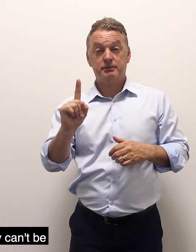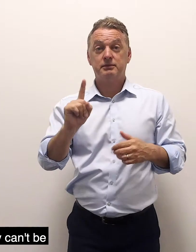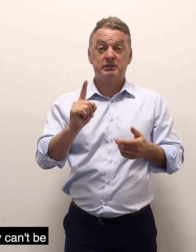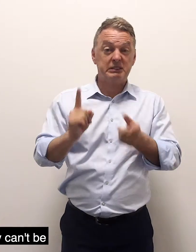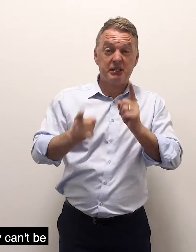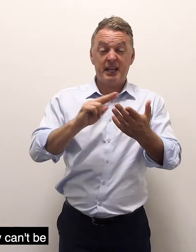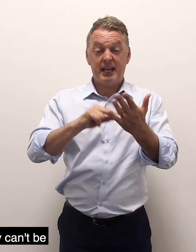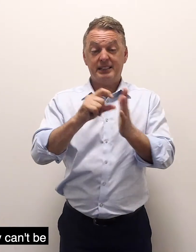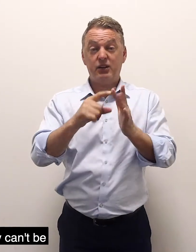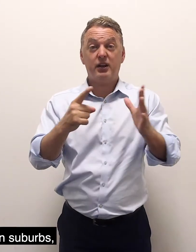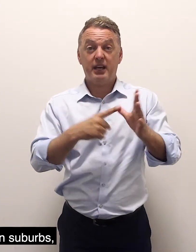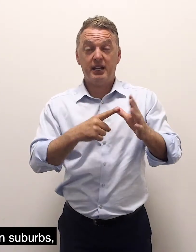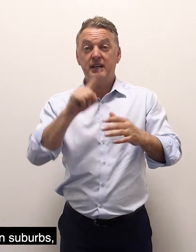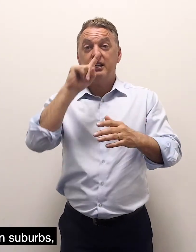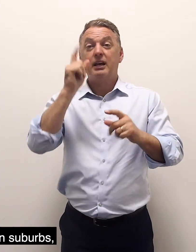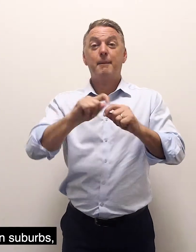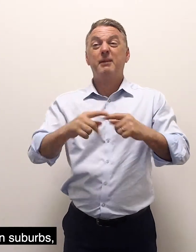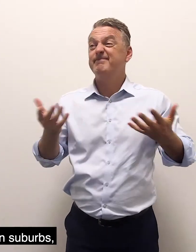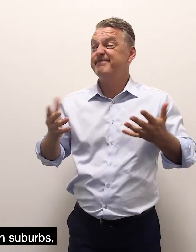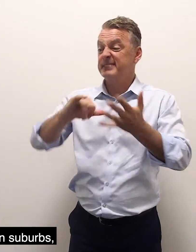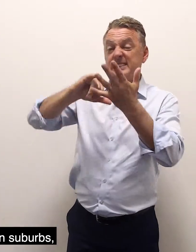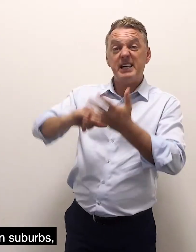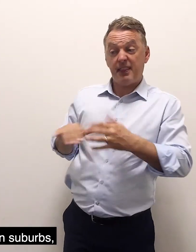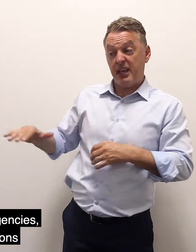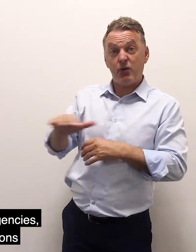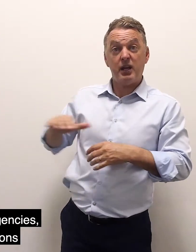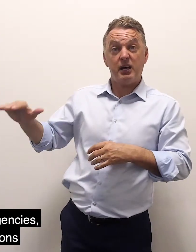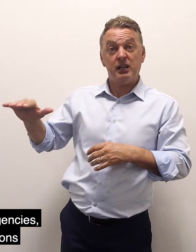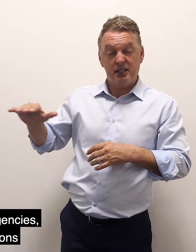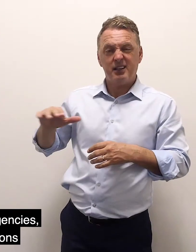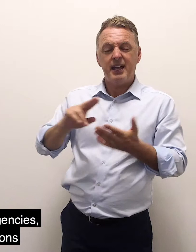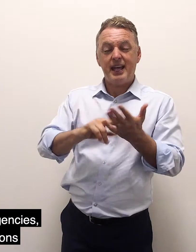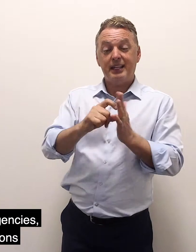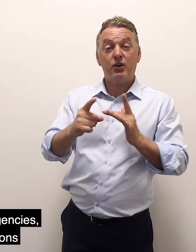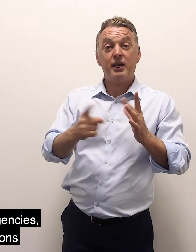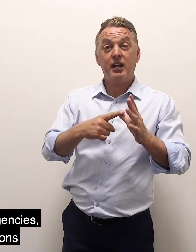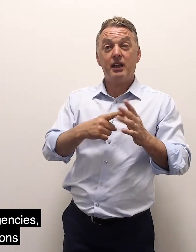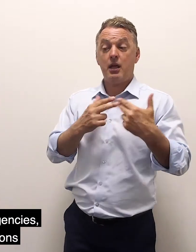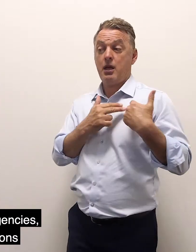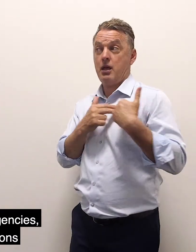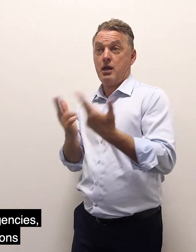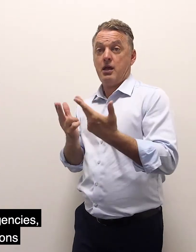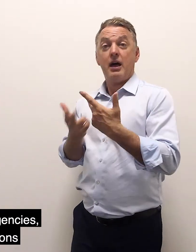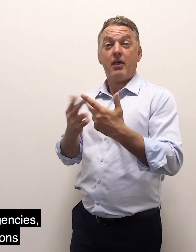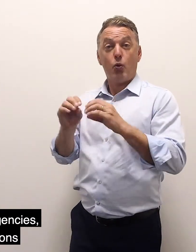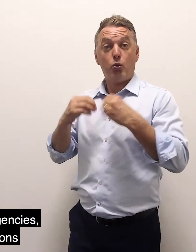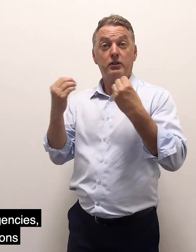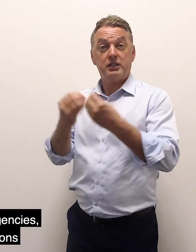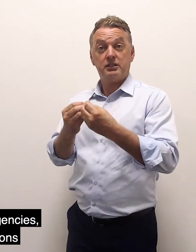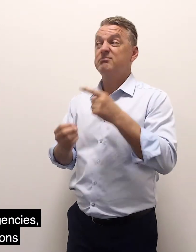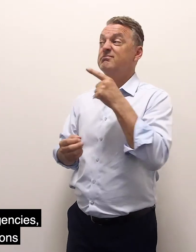But for example, they can't be in some of the southern suburbs, so they get other agencies,